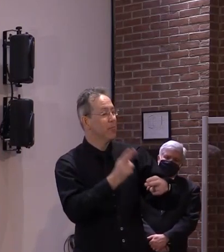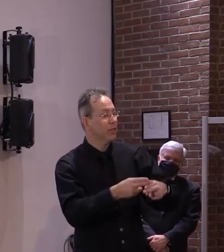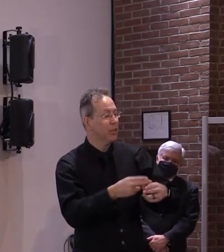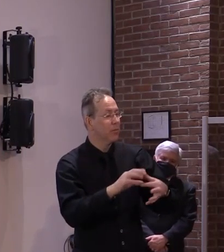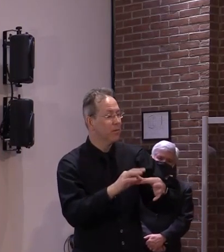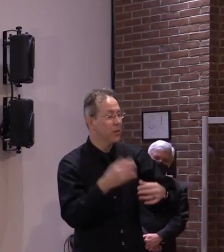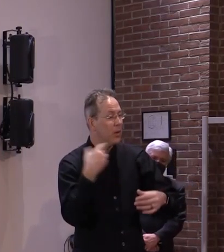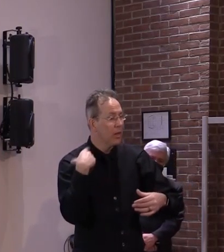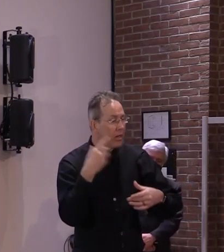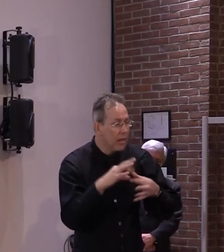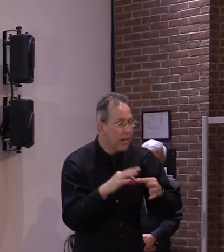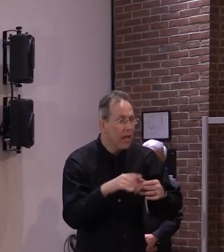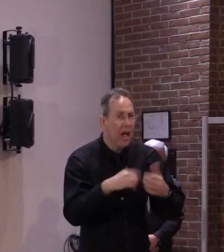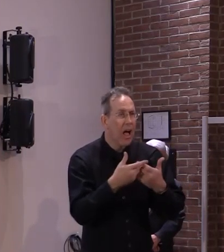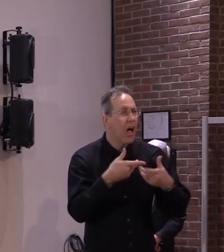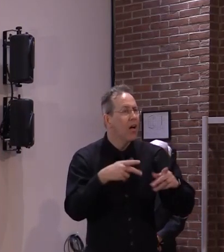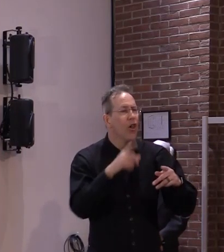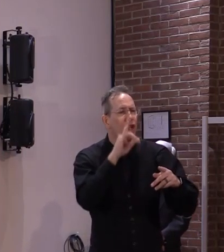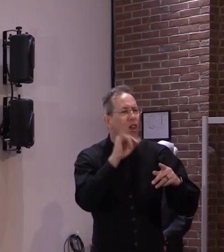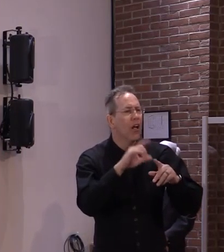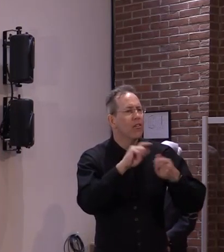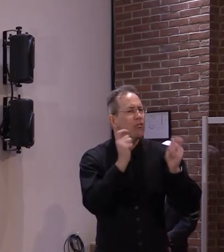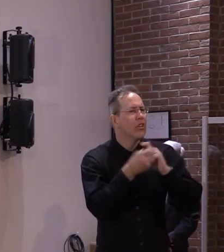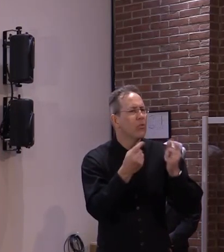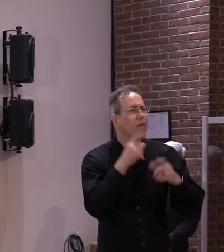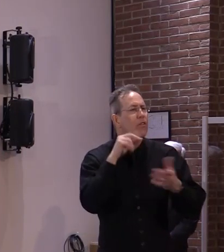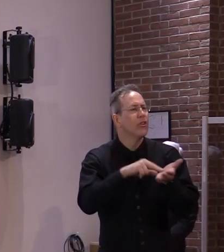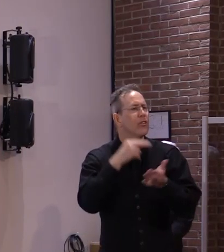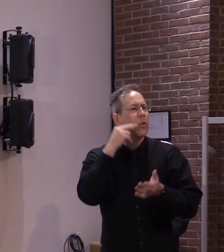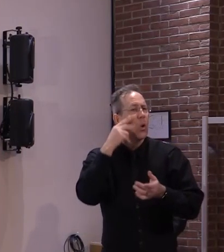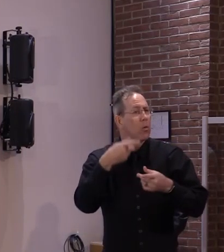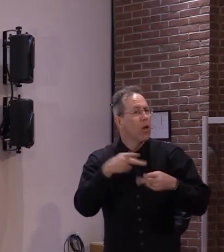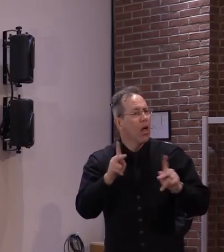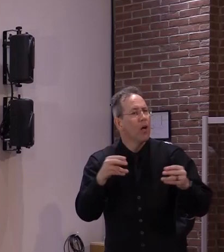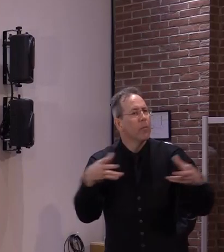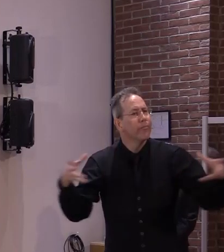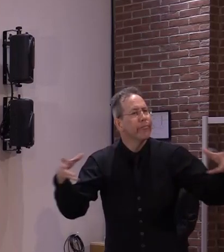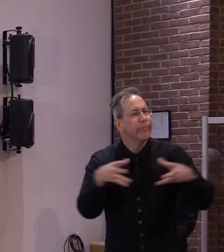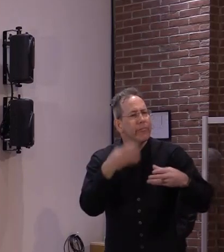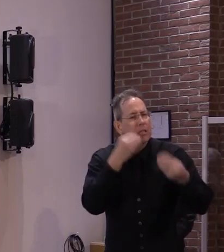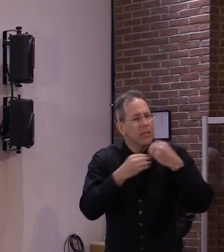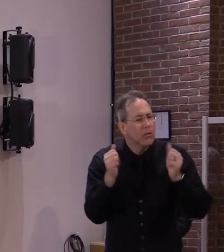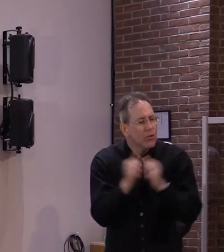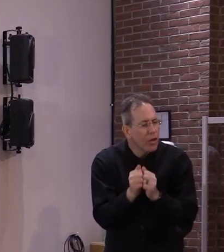return residents of those facilities to a lifestyle they were accustomed to pre-pandemic.